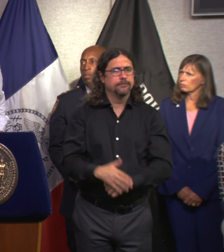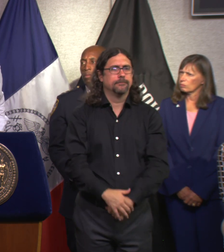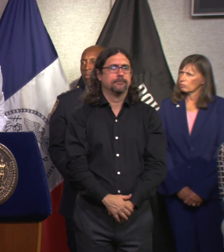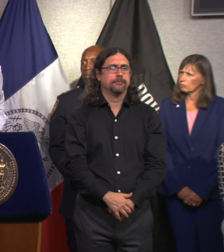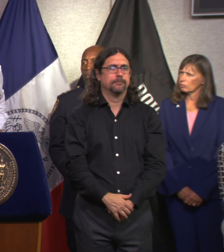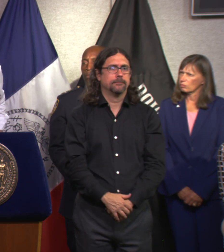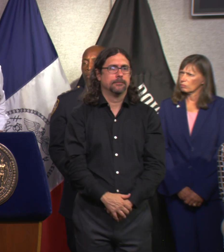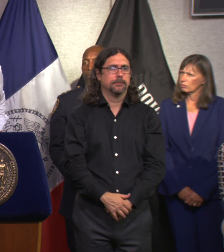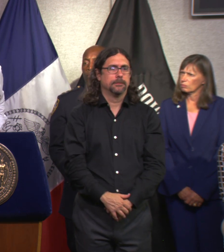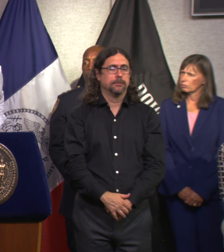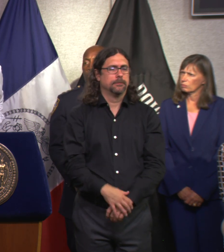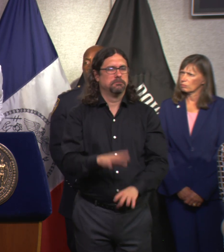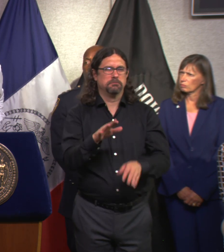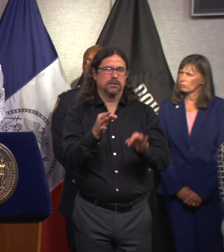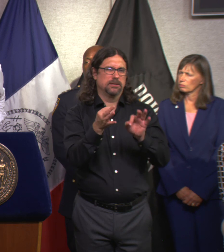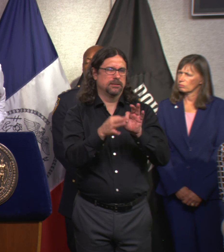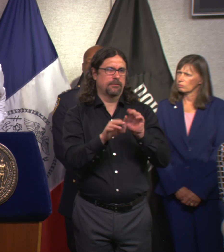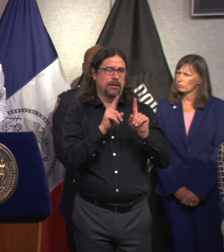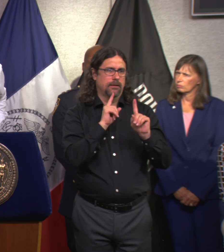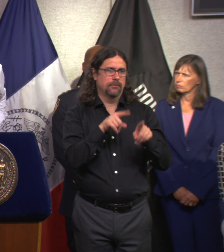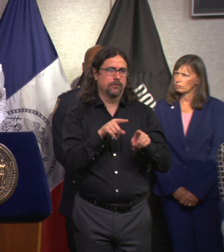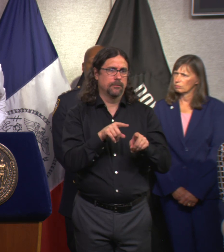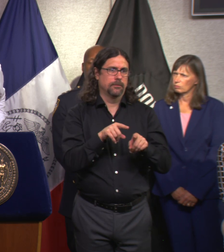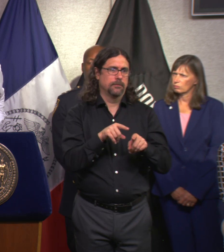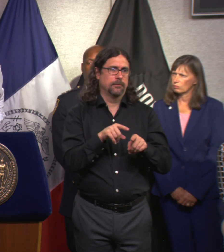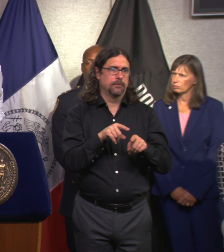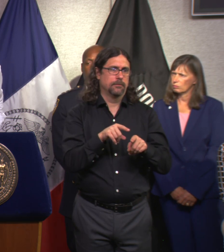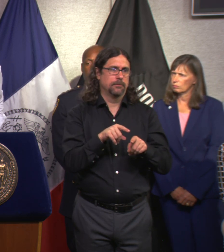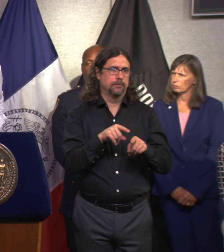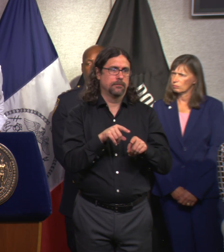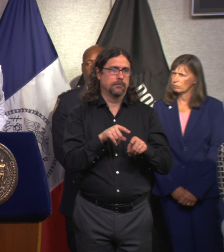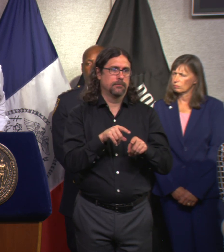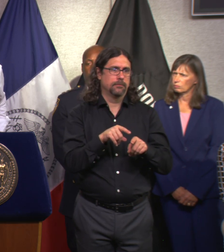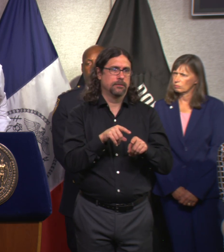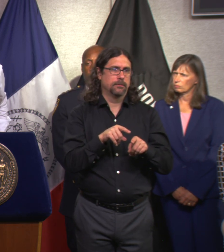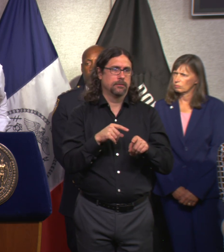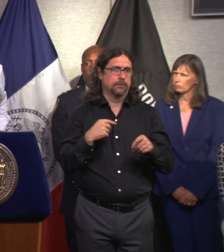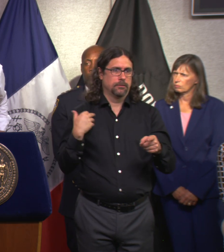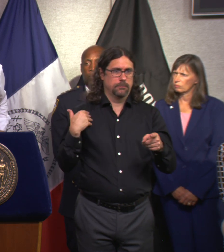7-8 weeks ago, when I got into the race, 3 central goals: